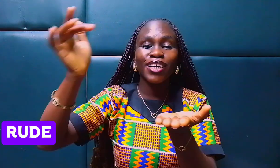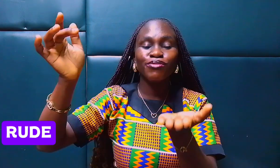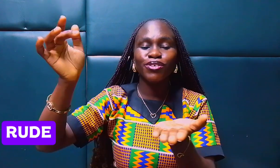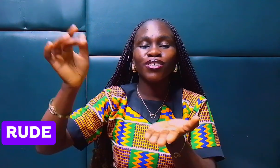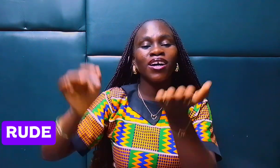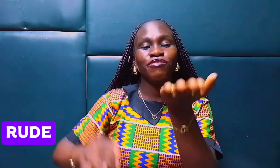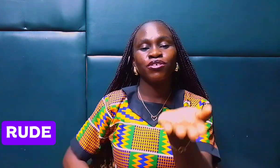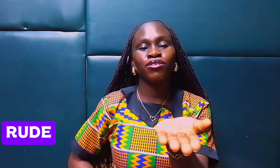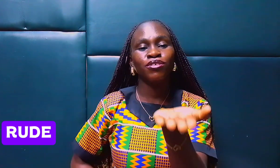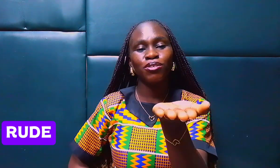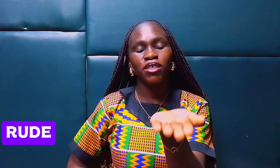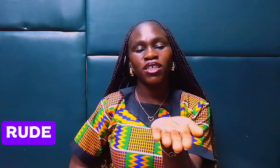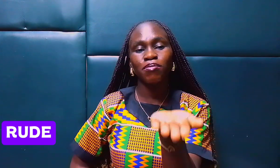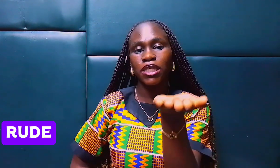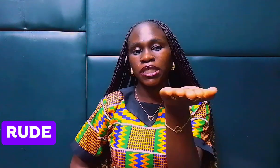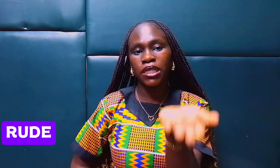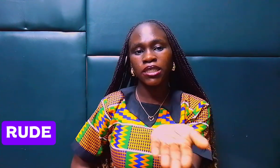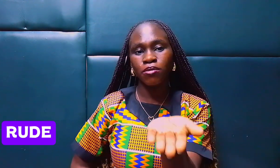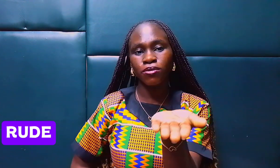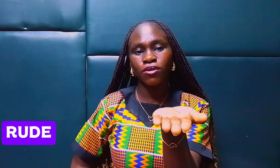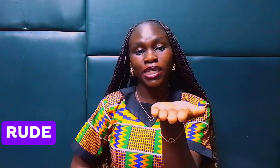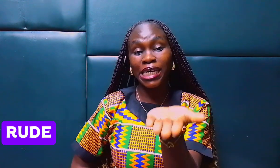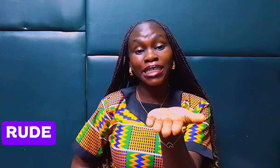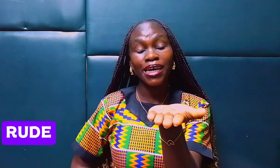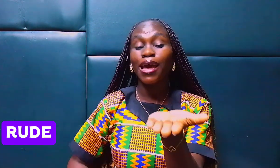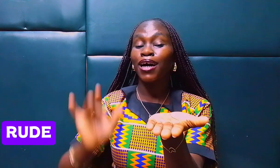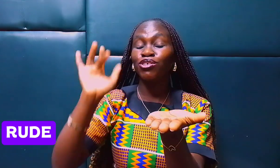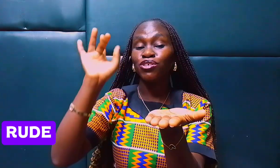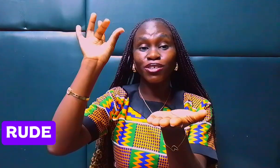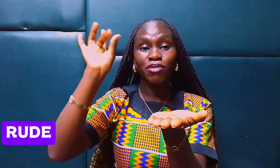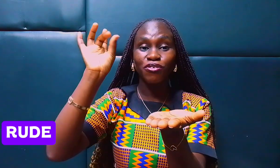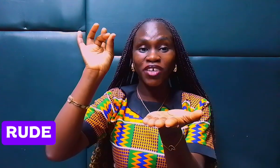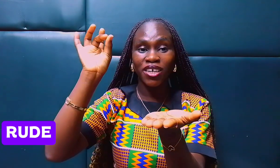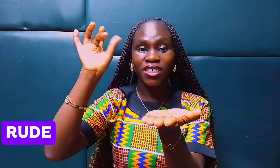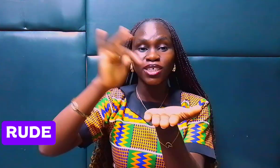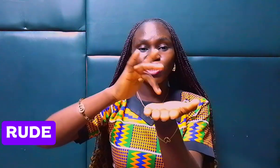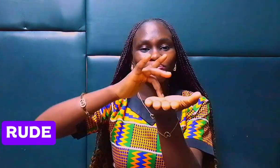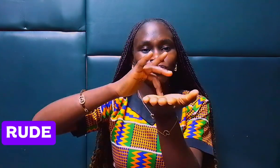To sign rude, have your non-dominant hand placed like a table again, and your middle finger